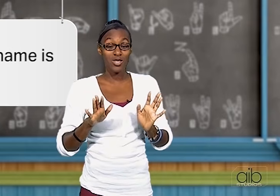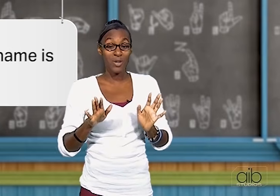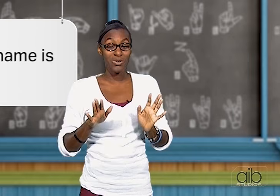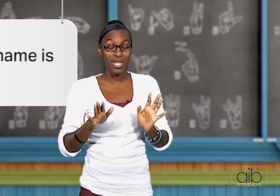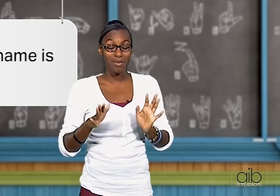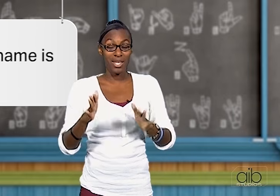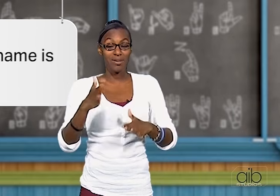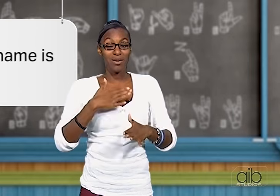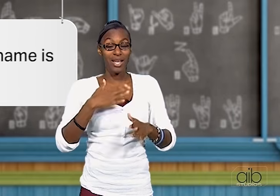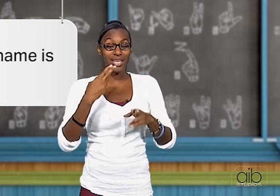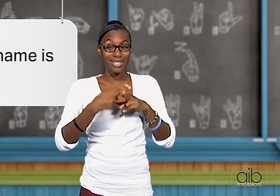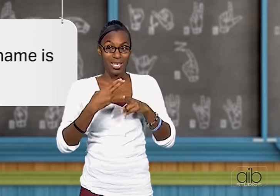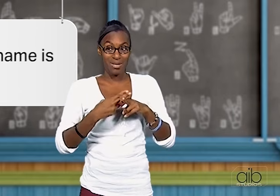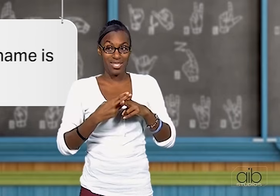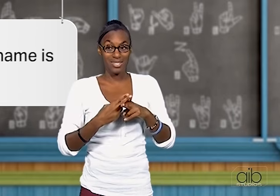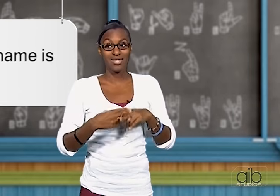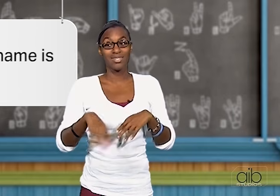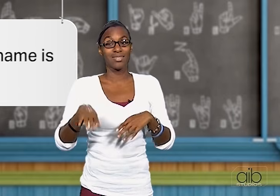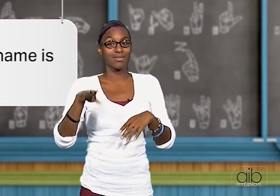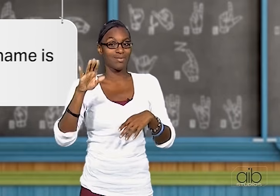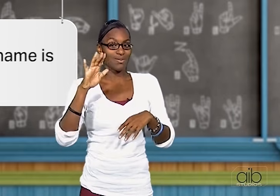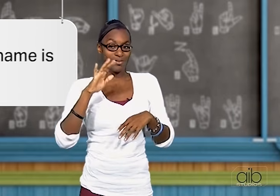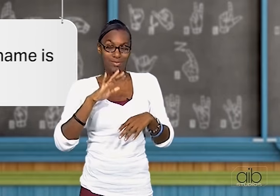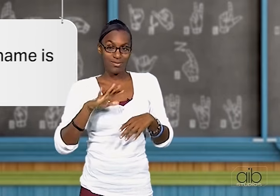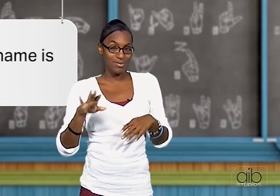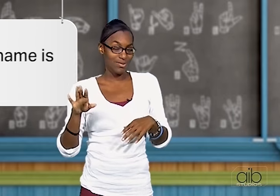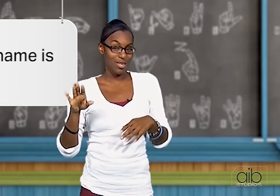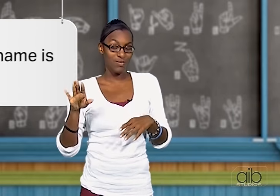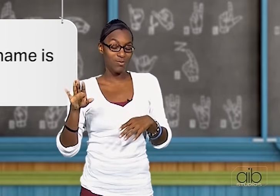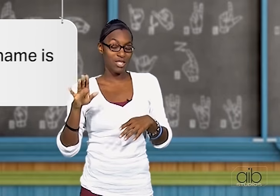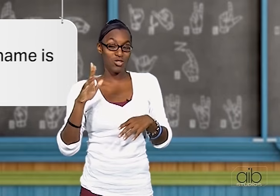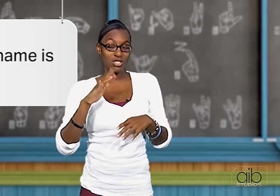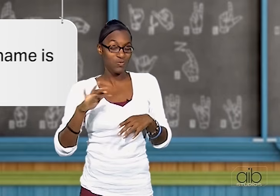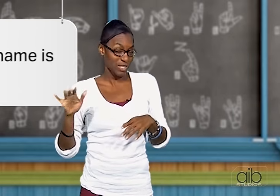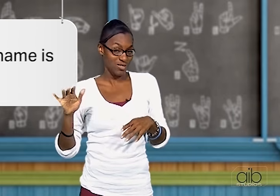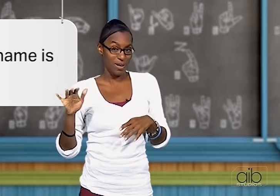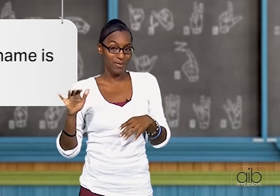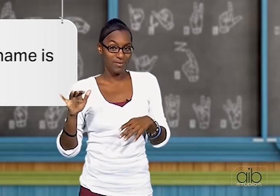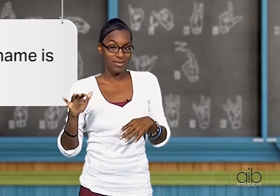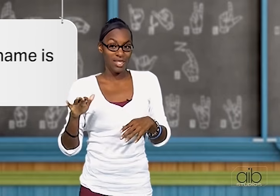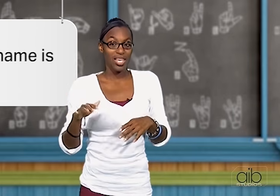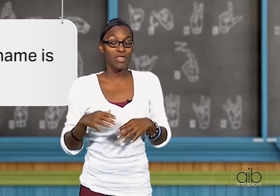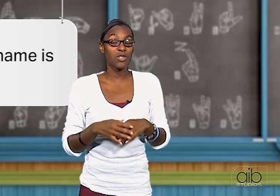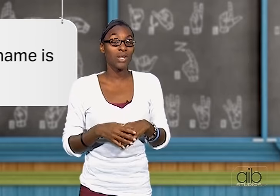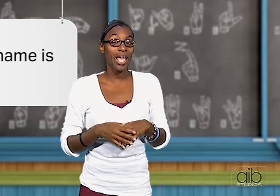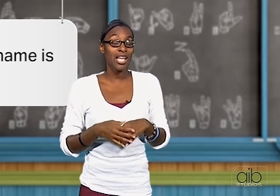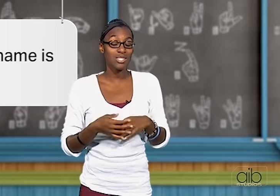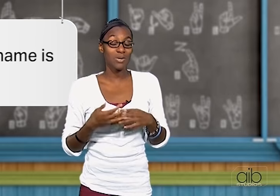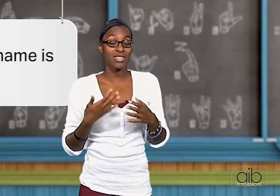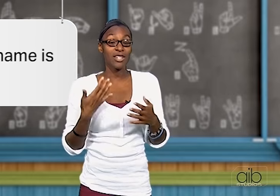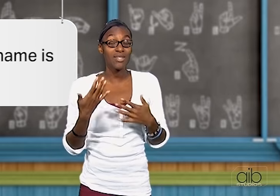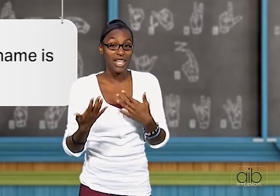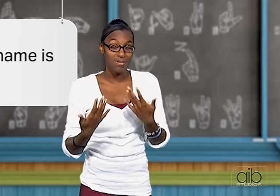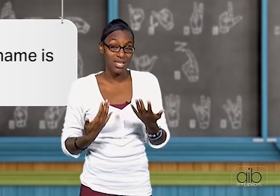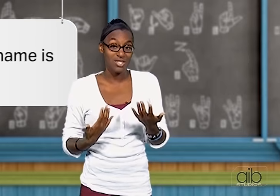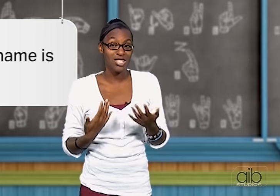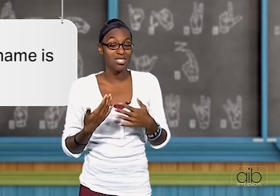spell your name, like my name is, and you just finger spell. If you want to ask what their name is, just to